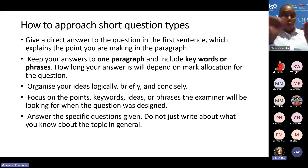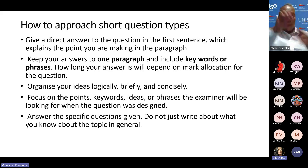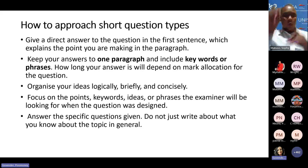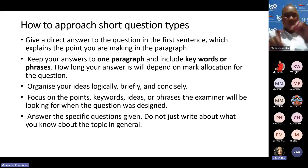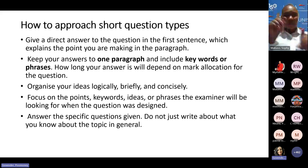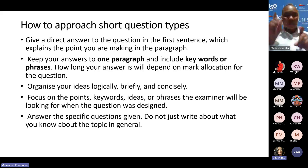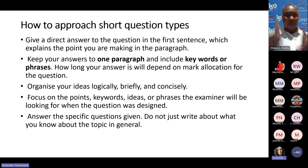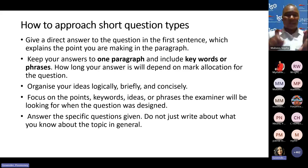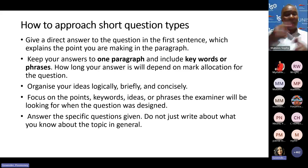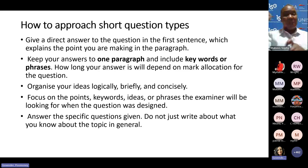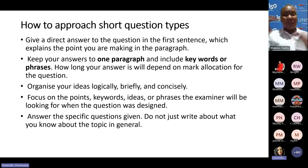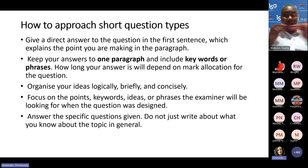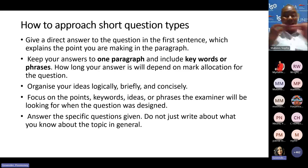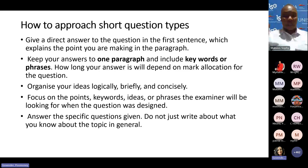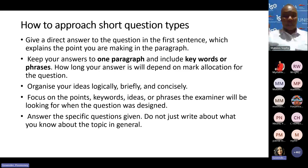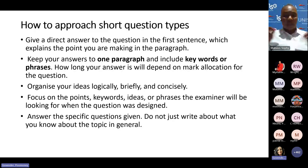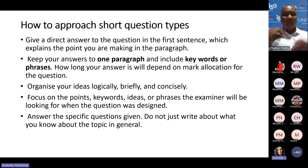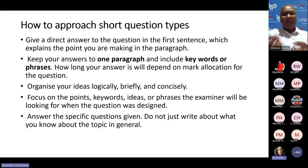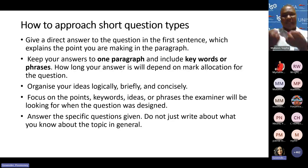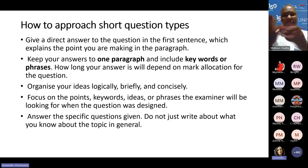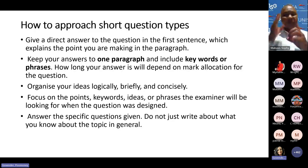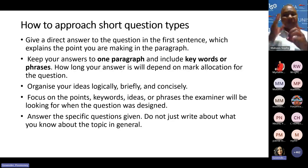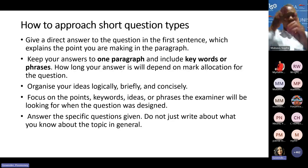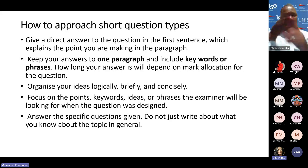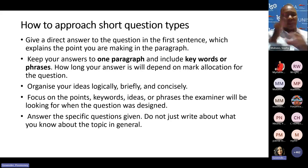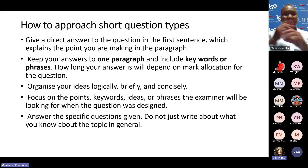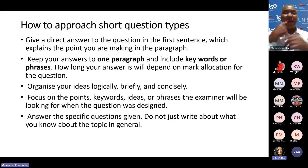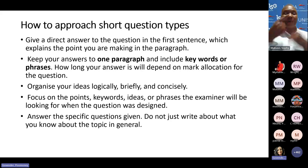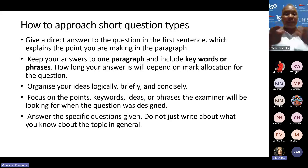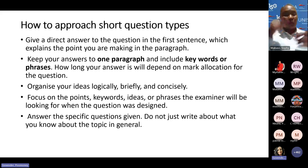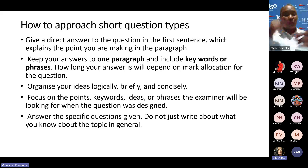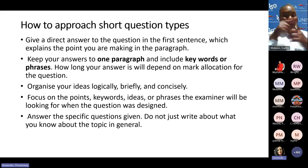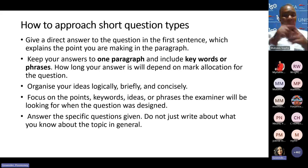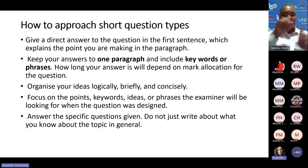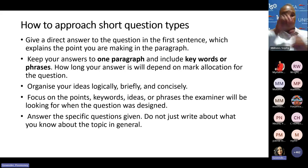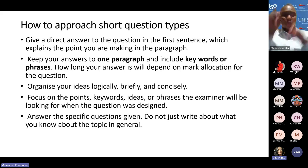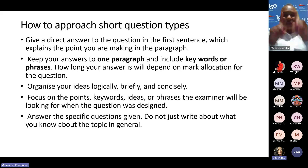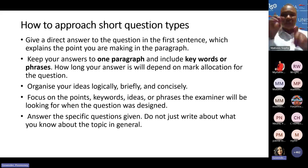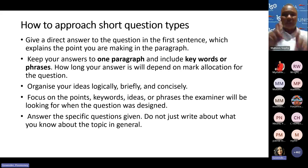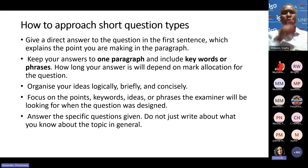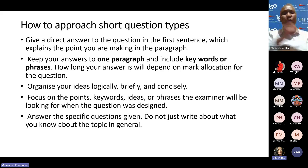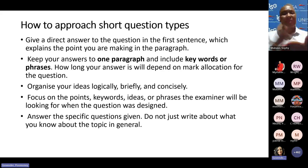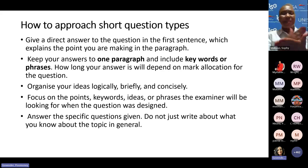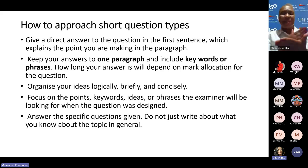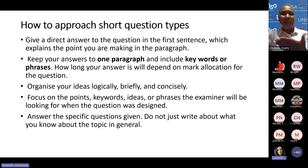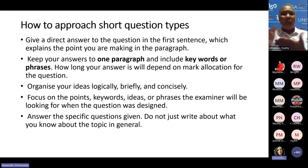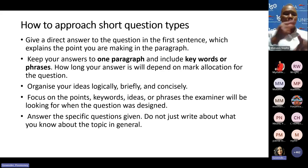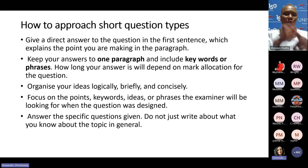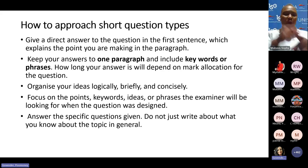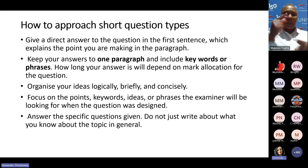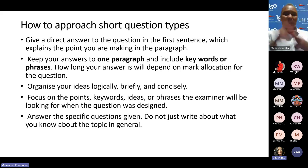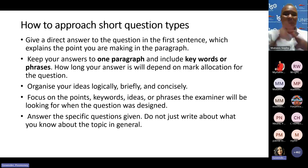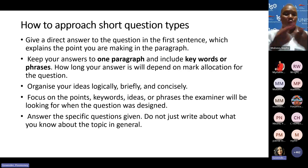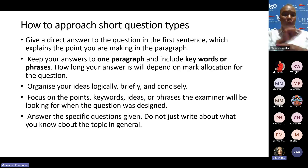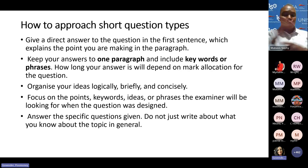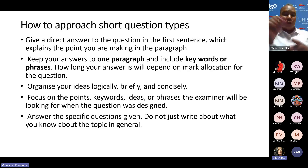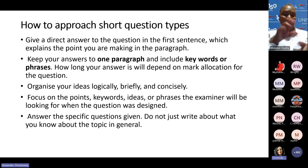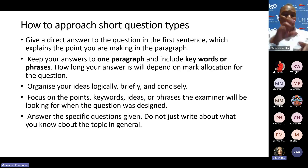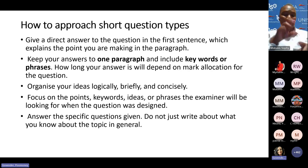first sentence, give a direct answer to the question using some of the words from the question